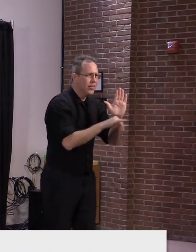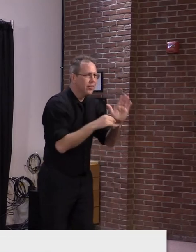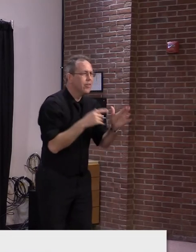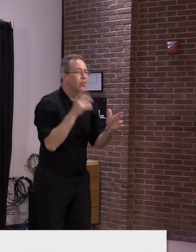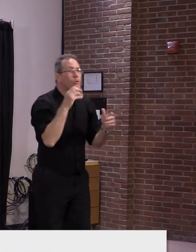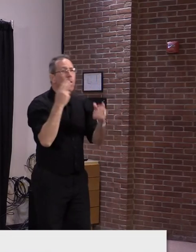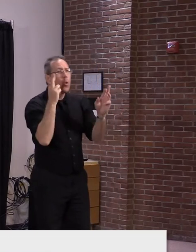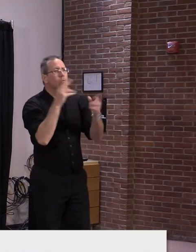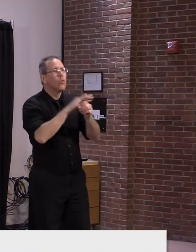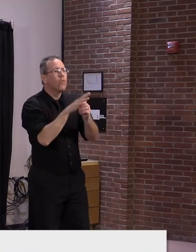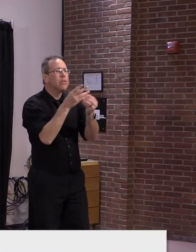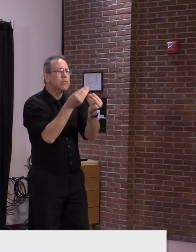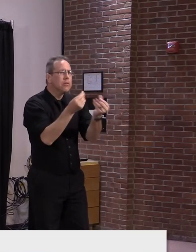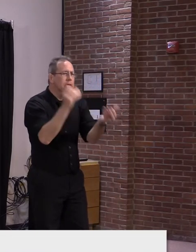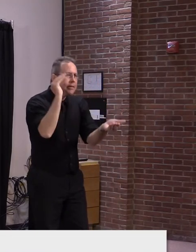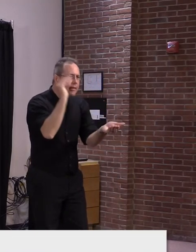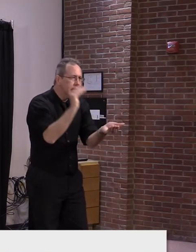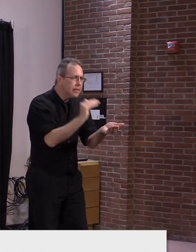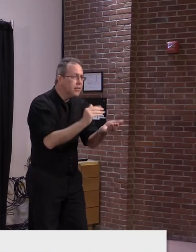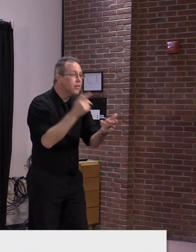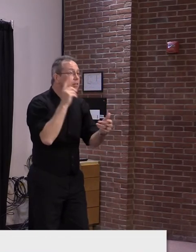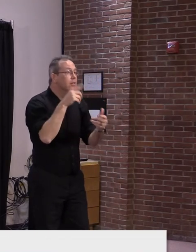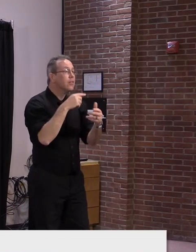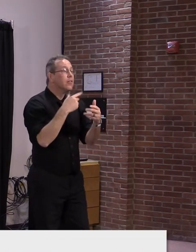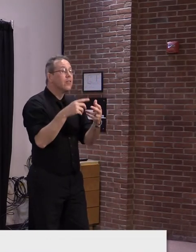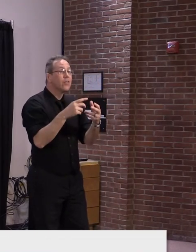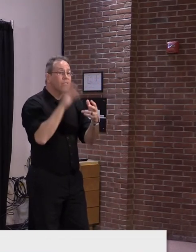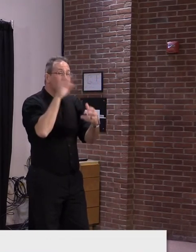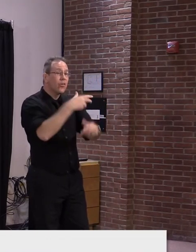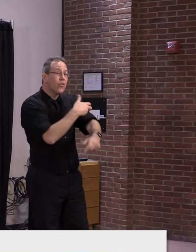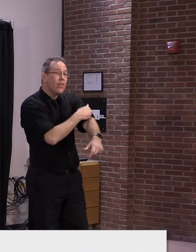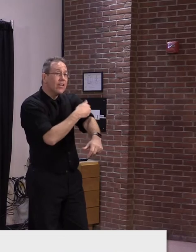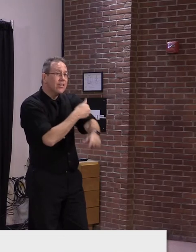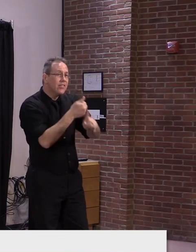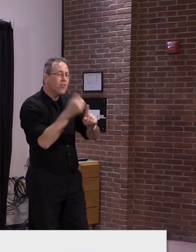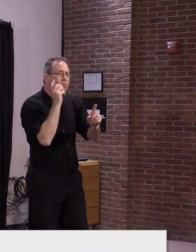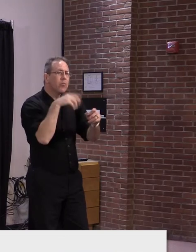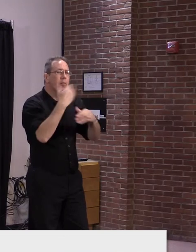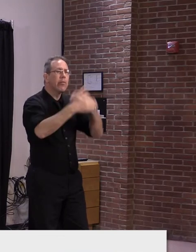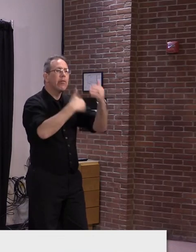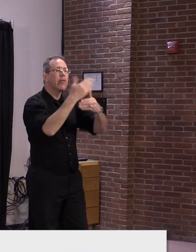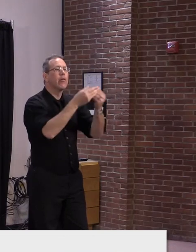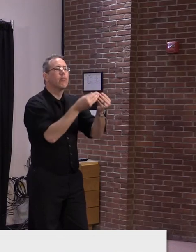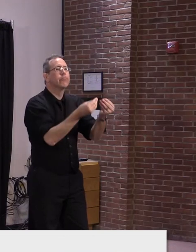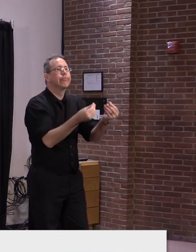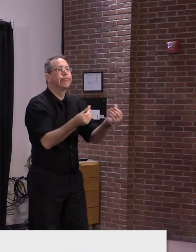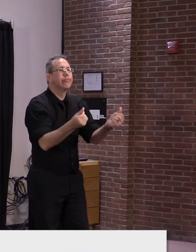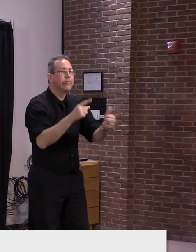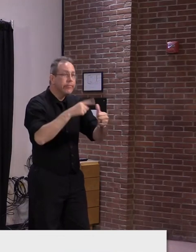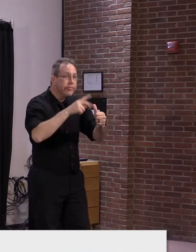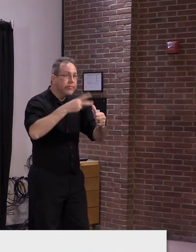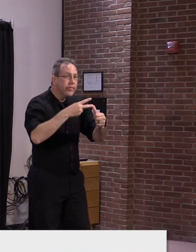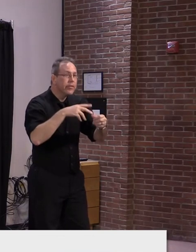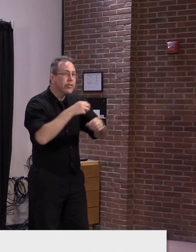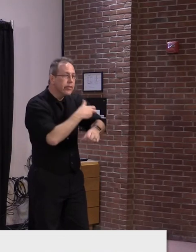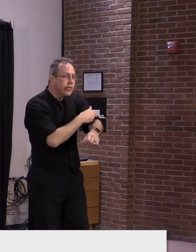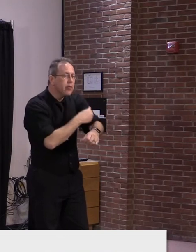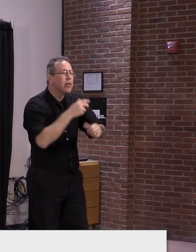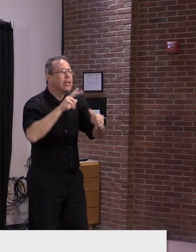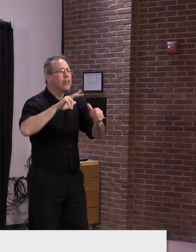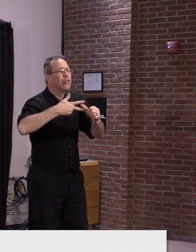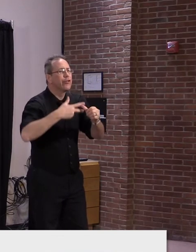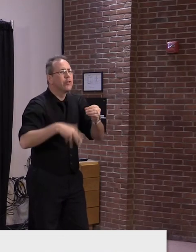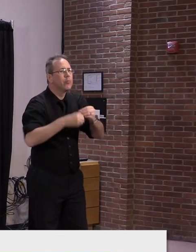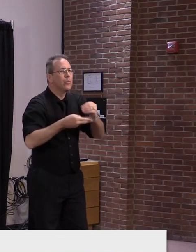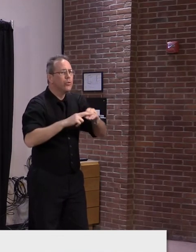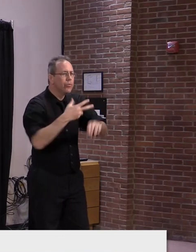after just two doses in the mRNA series, and that the booster brings it right back to where it should be. And that goes on for weeks